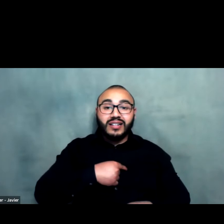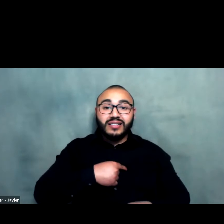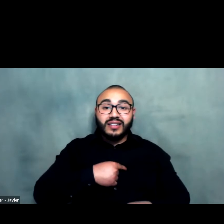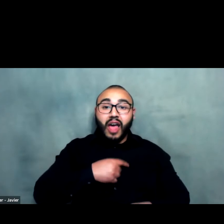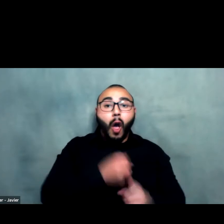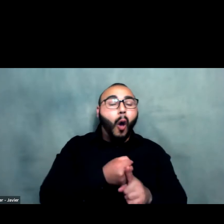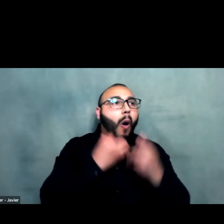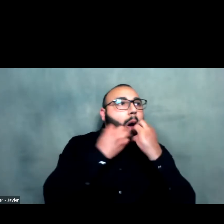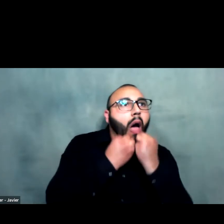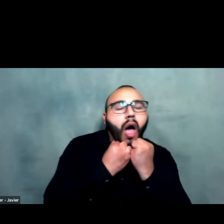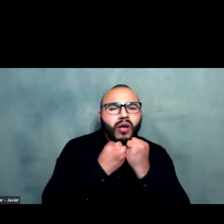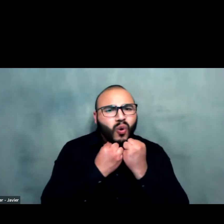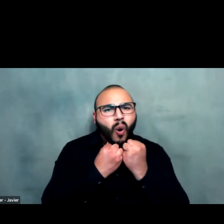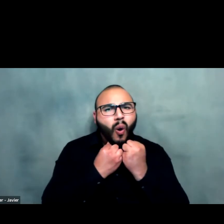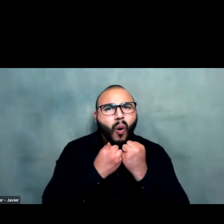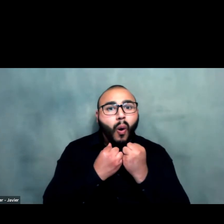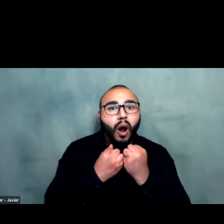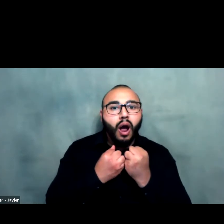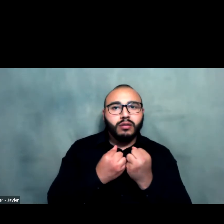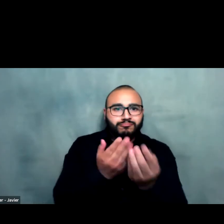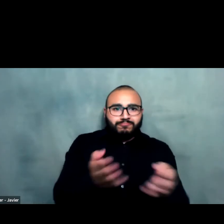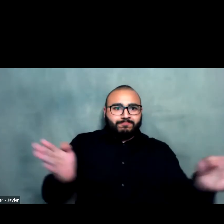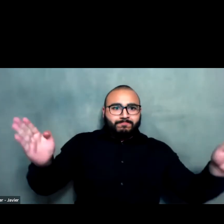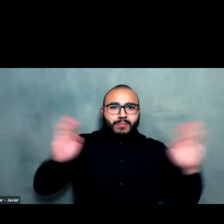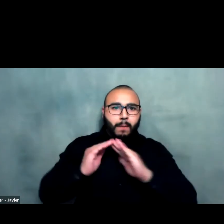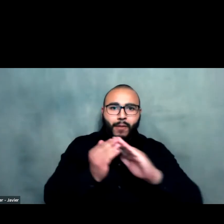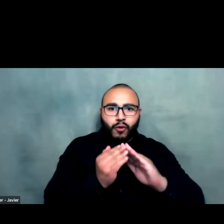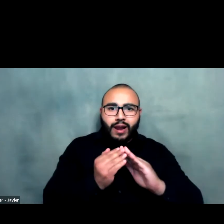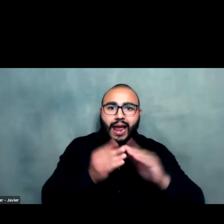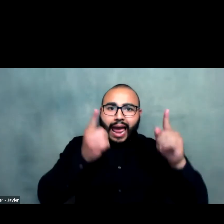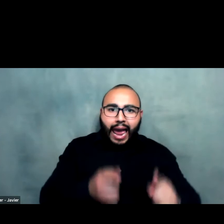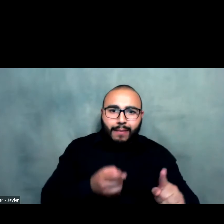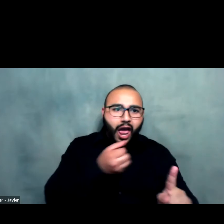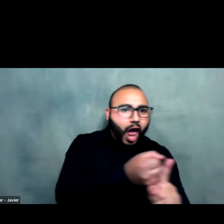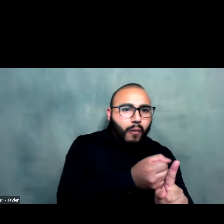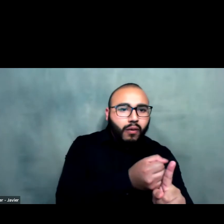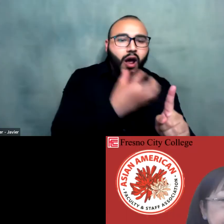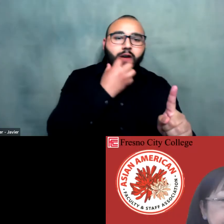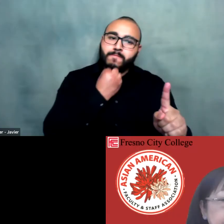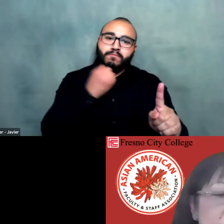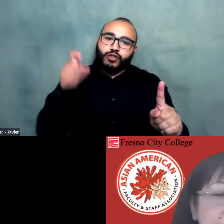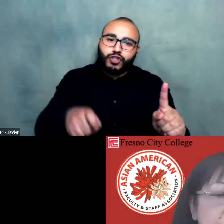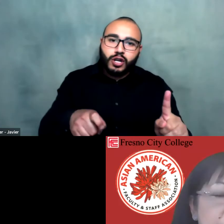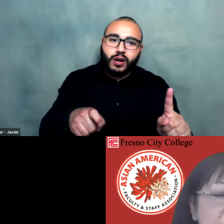on one of us is an attack on all of us. Thank you.